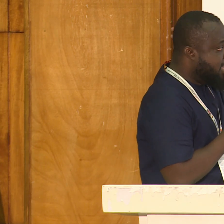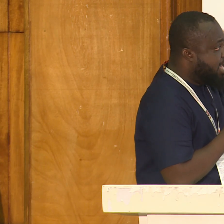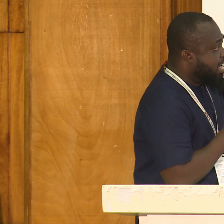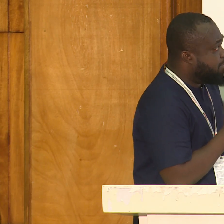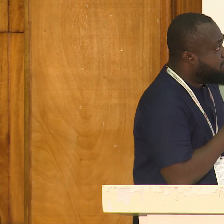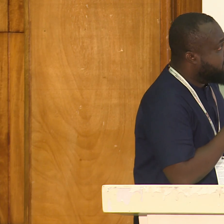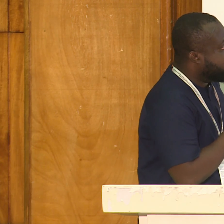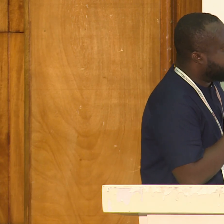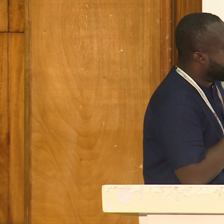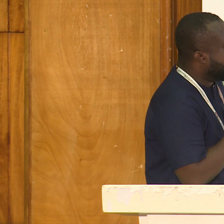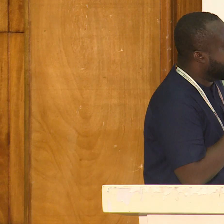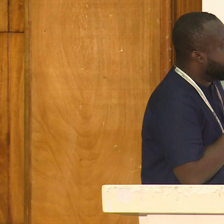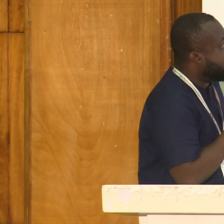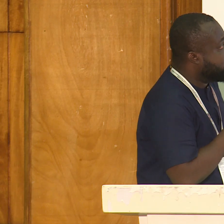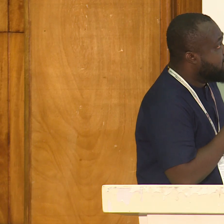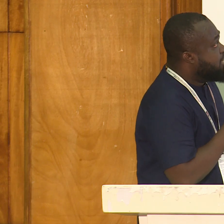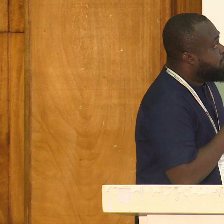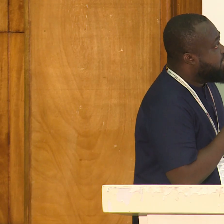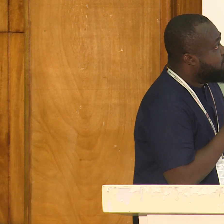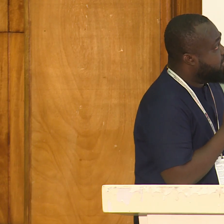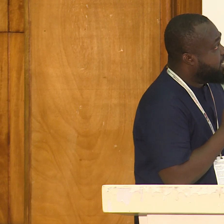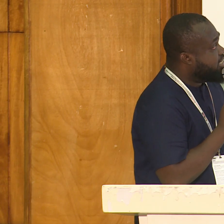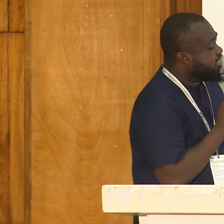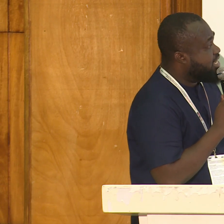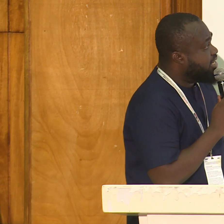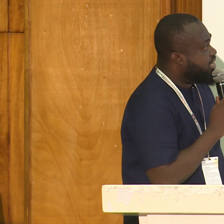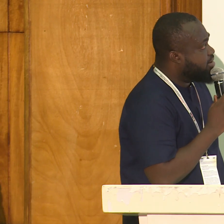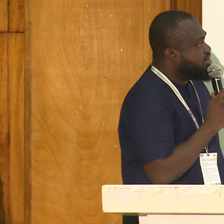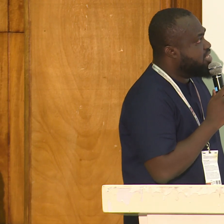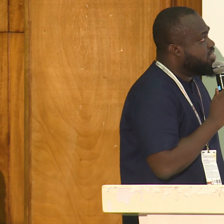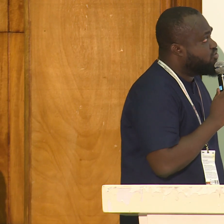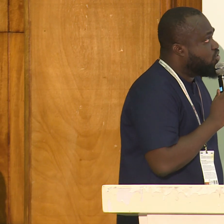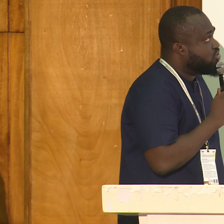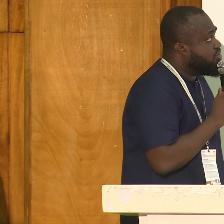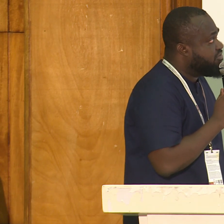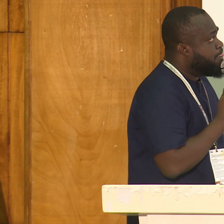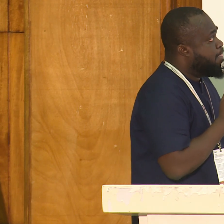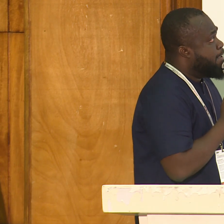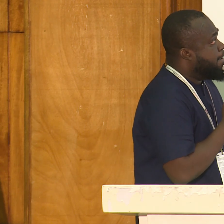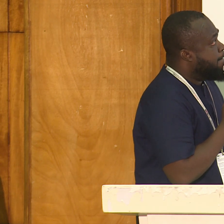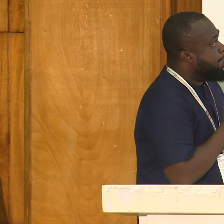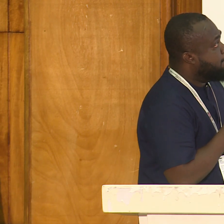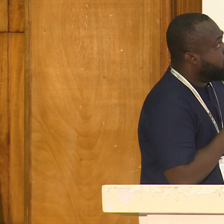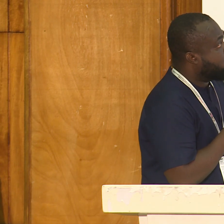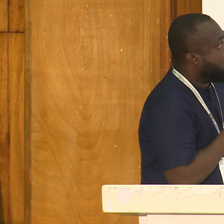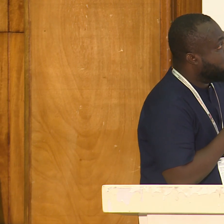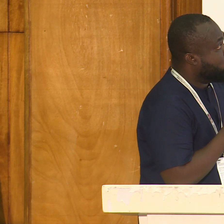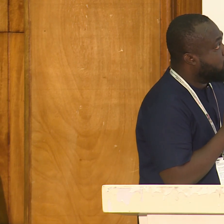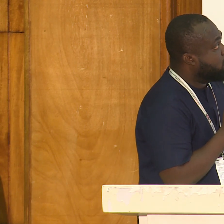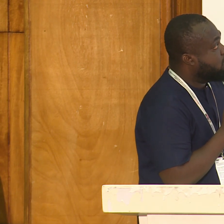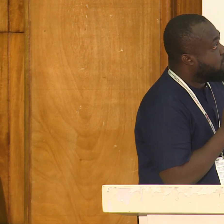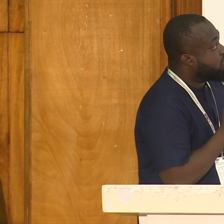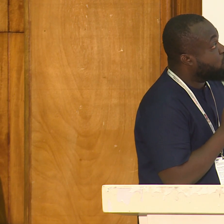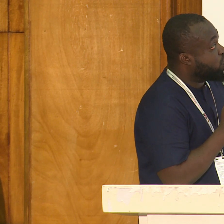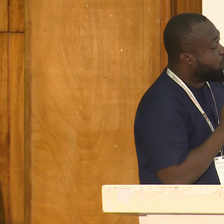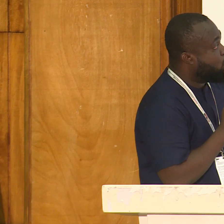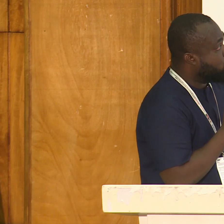2021-2015 IBBSS states that peer educators are the key source of